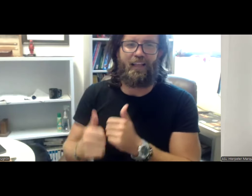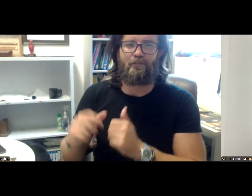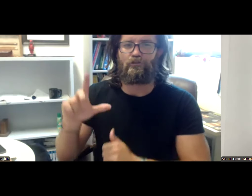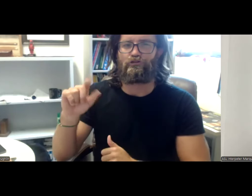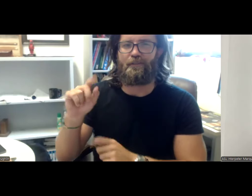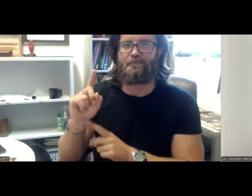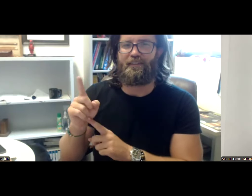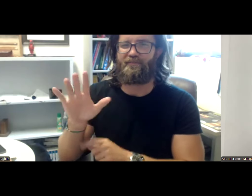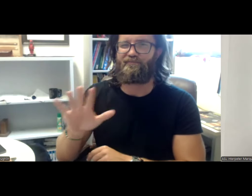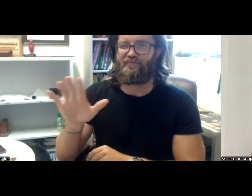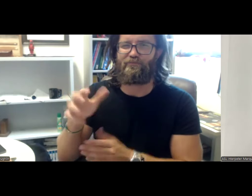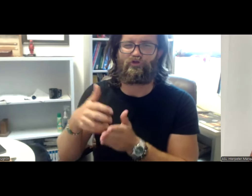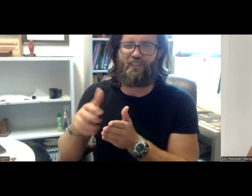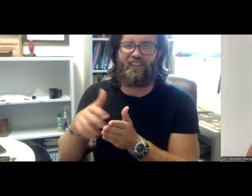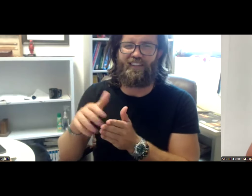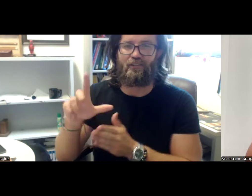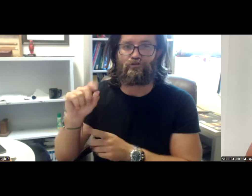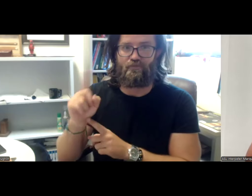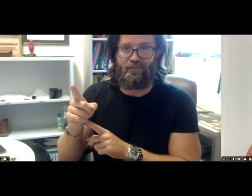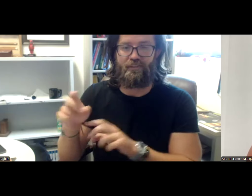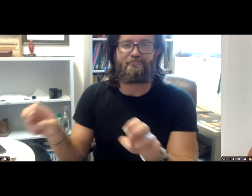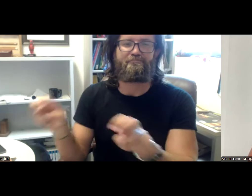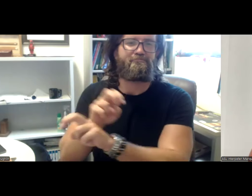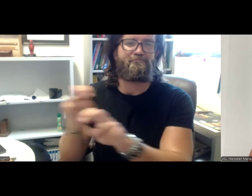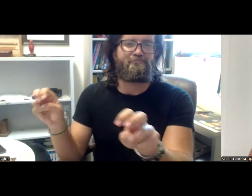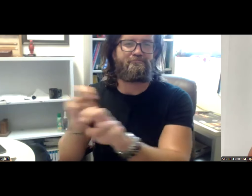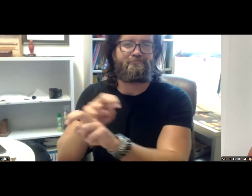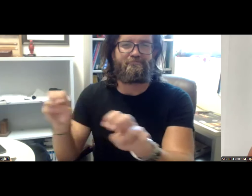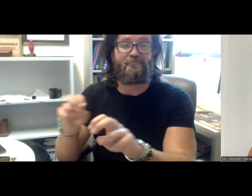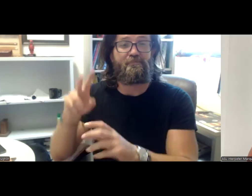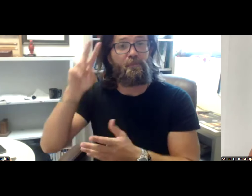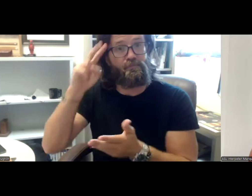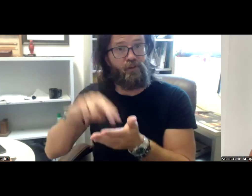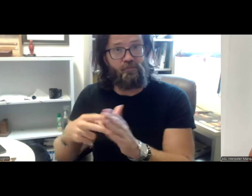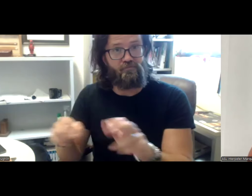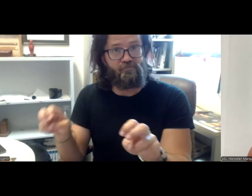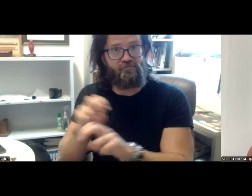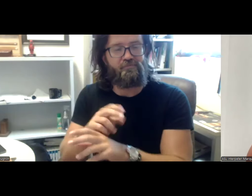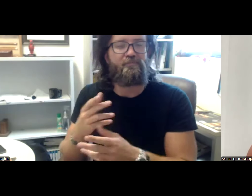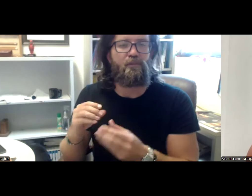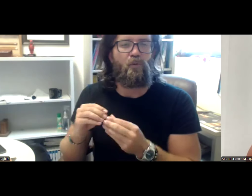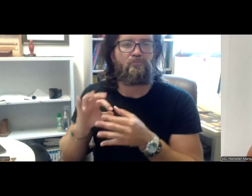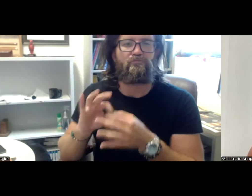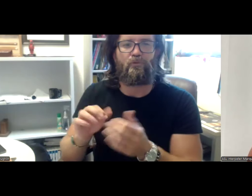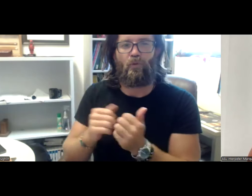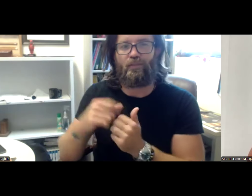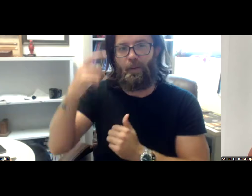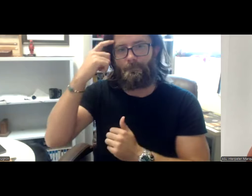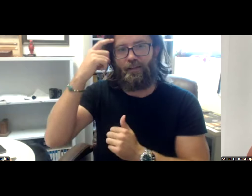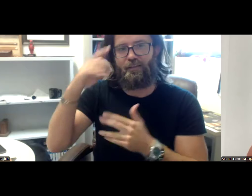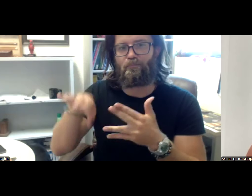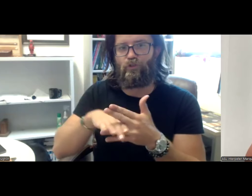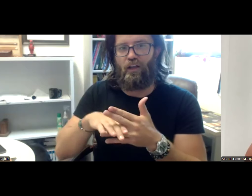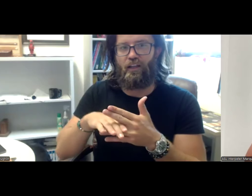Interpreters, we usually work together and they usually, switch every 15 to 20 minutes. Um, and the purpose